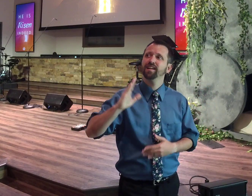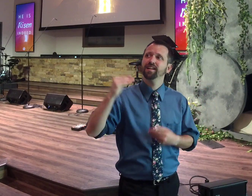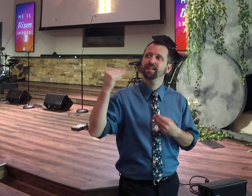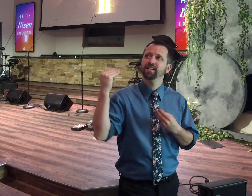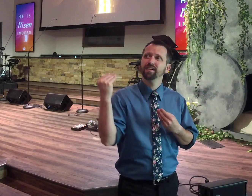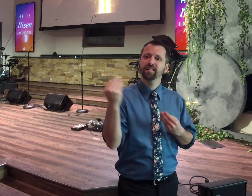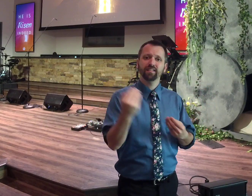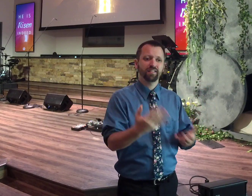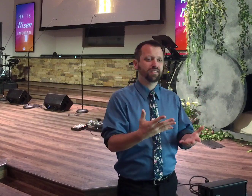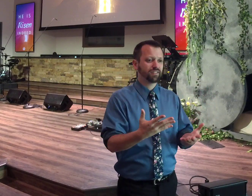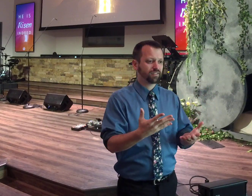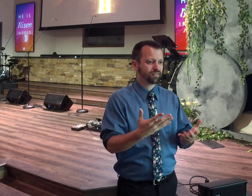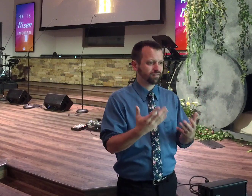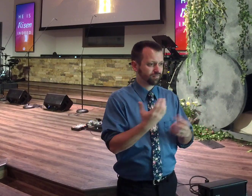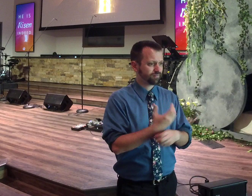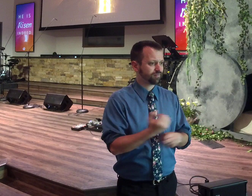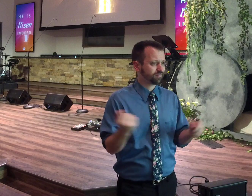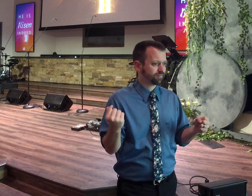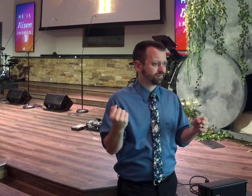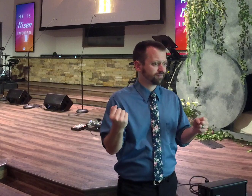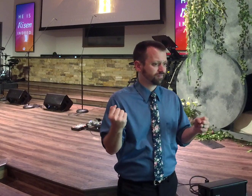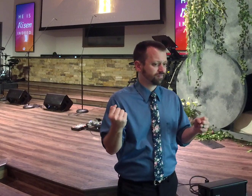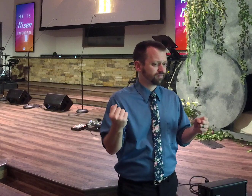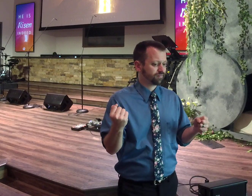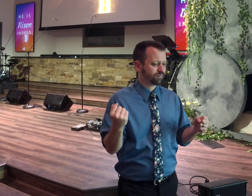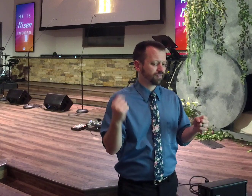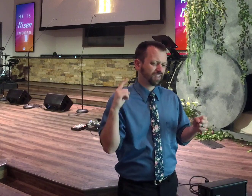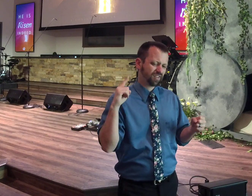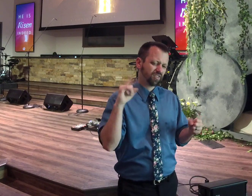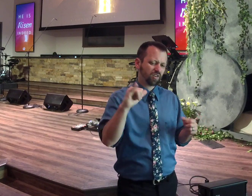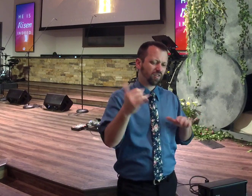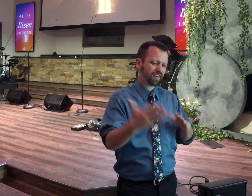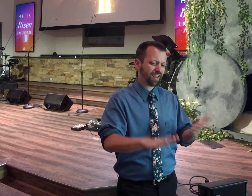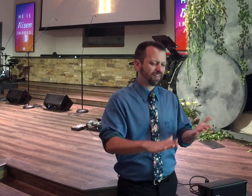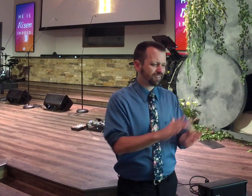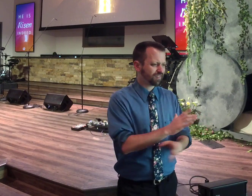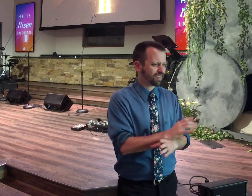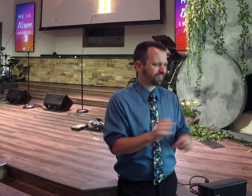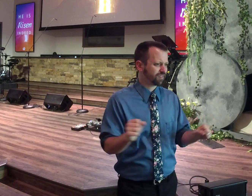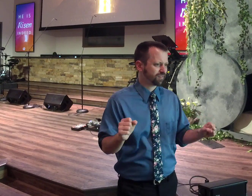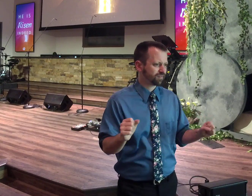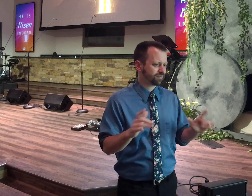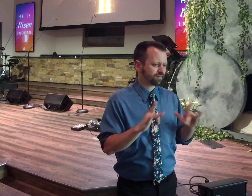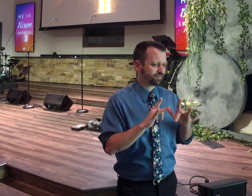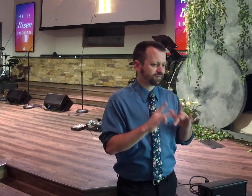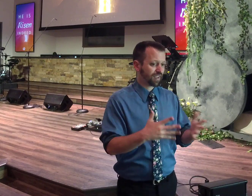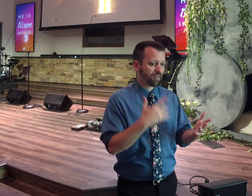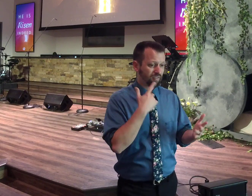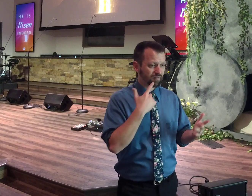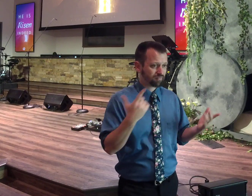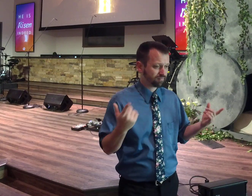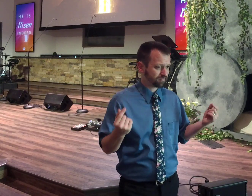be saved, saved from eternal death. And the Bible says all we have to do is this. We have to tell